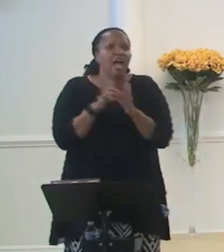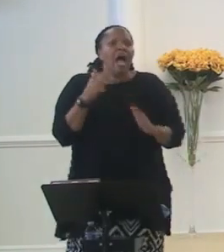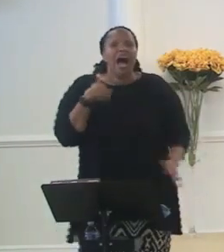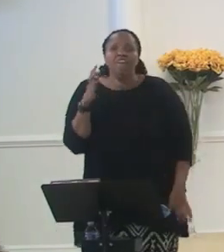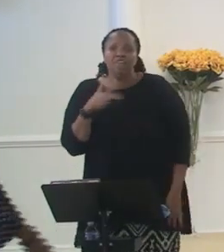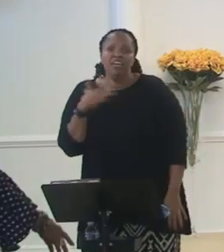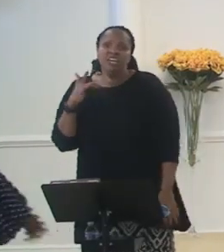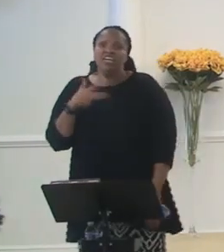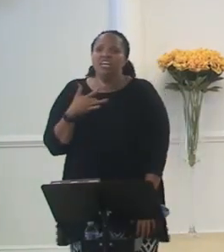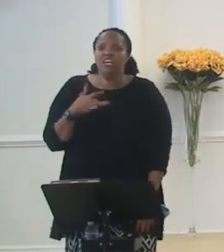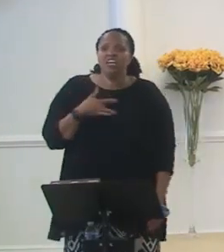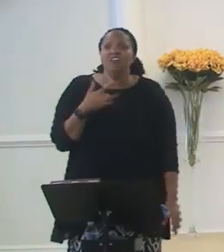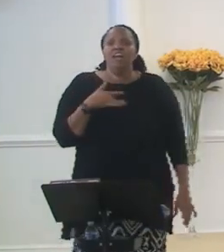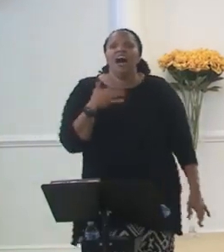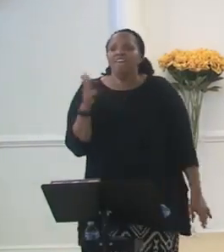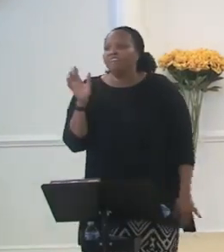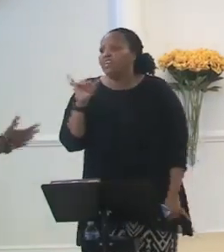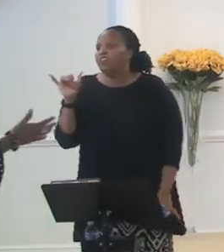Oh, I